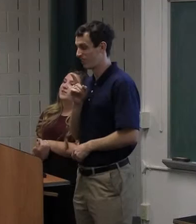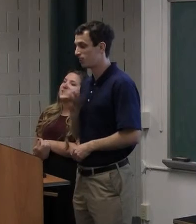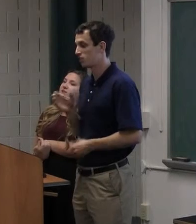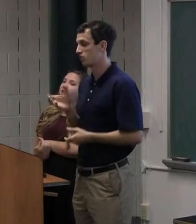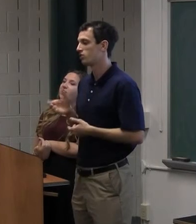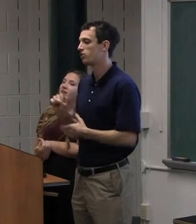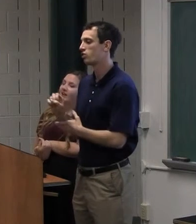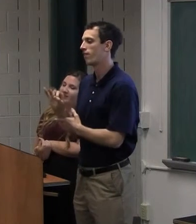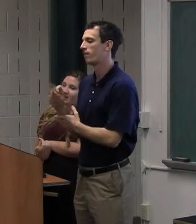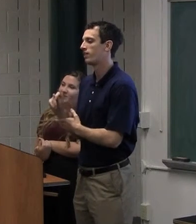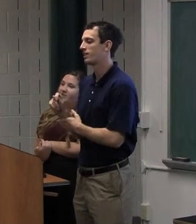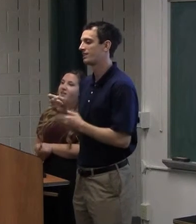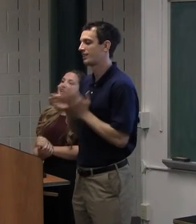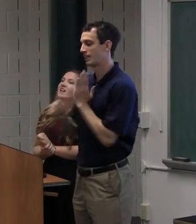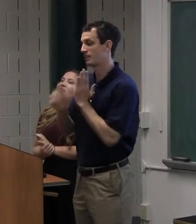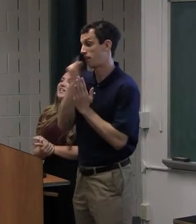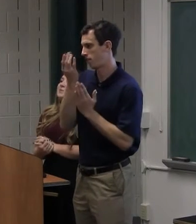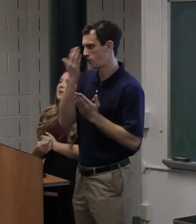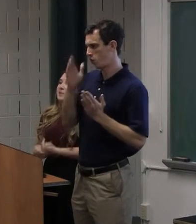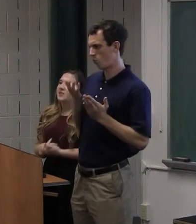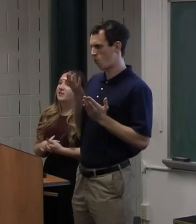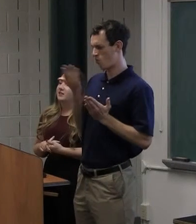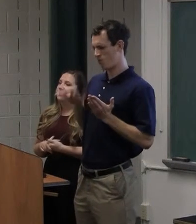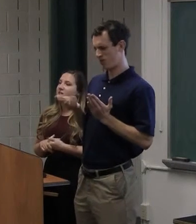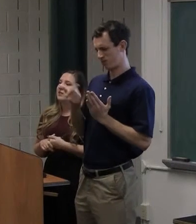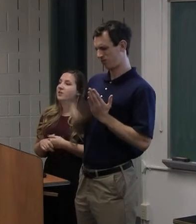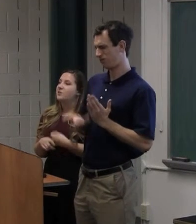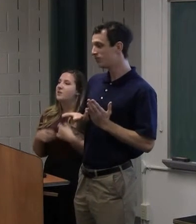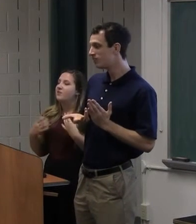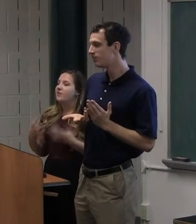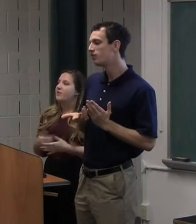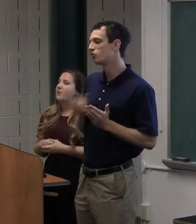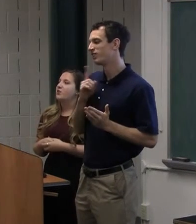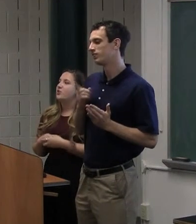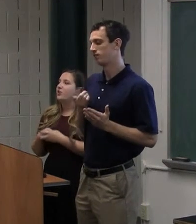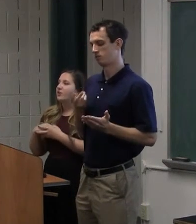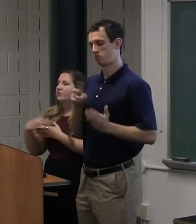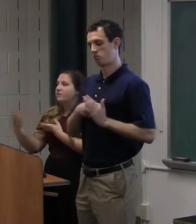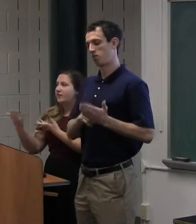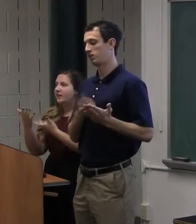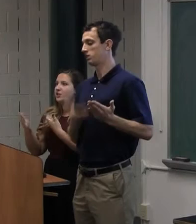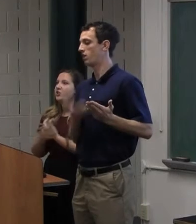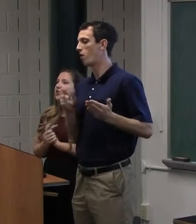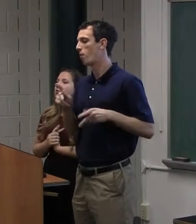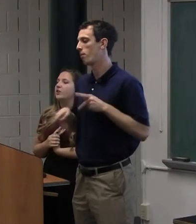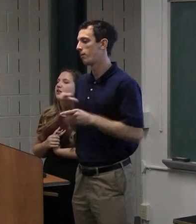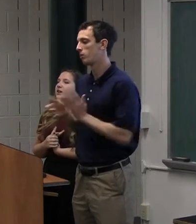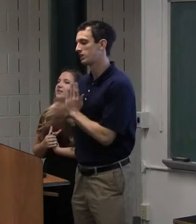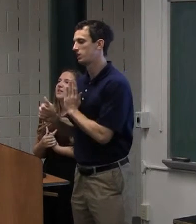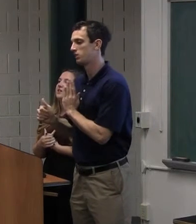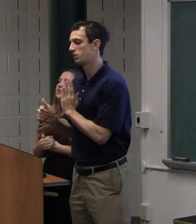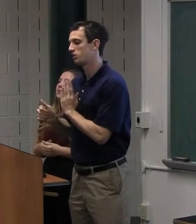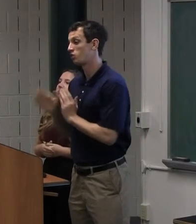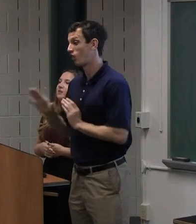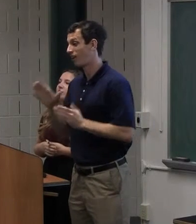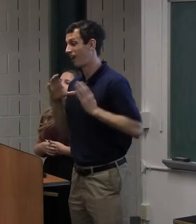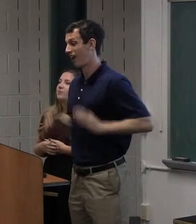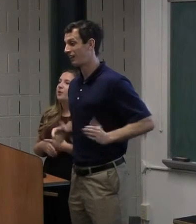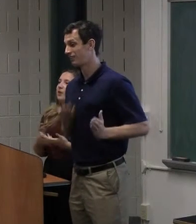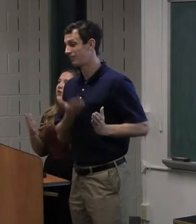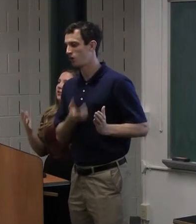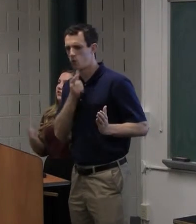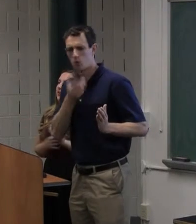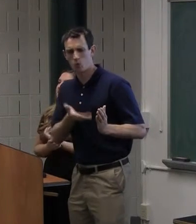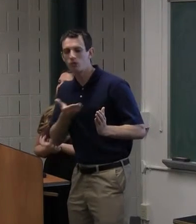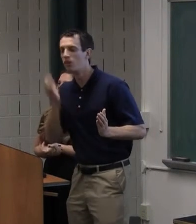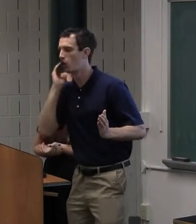what soft skills are, get them. It's people skills. Make sure you're being friendly. Make sure you're getting to know your clients and consumers and